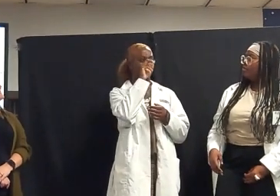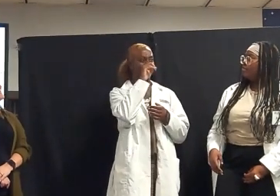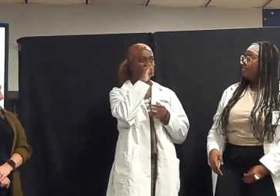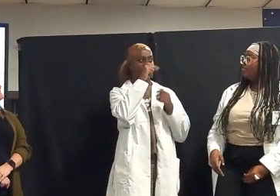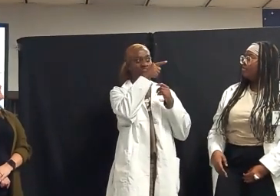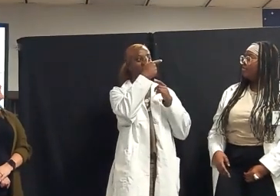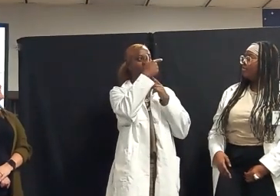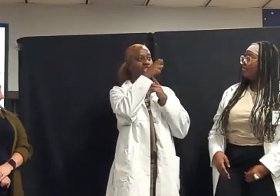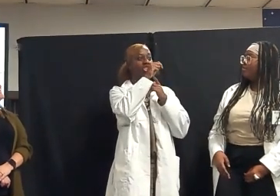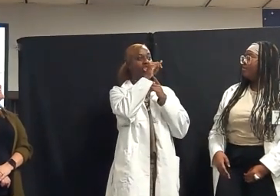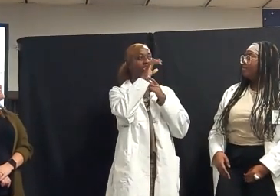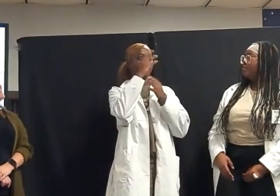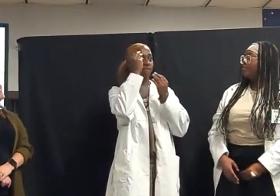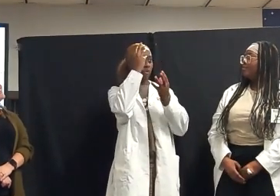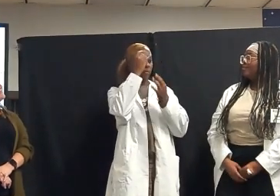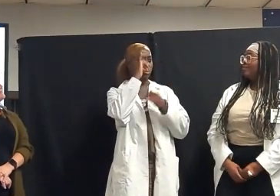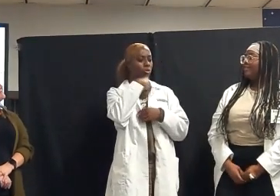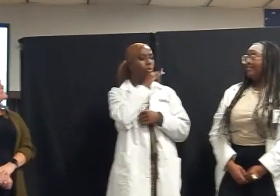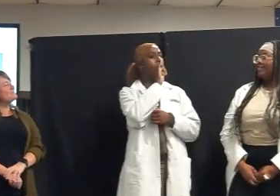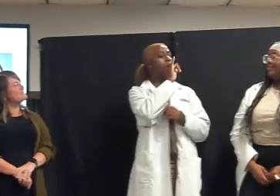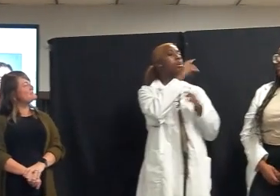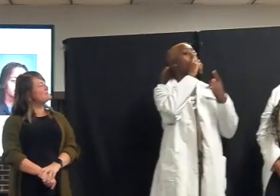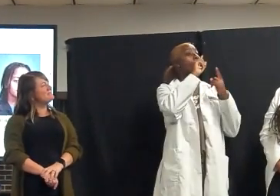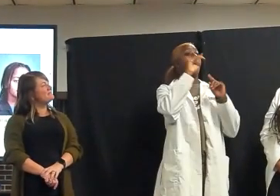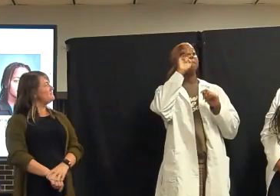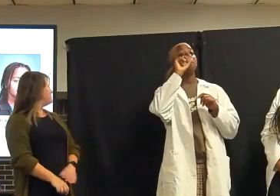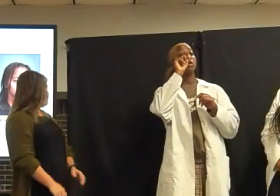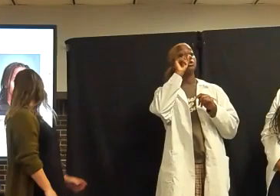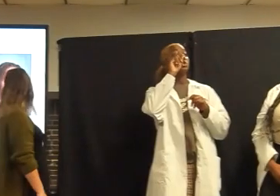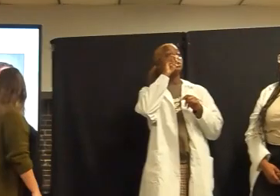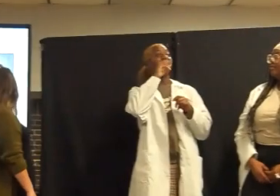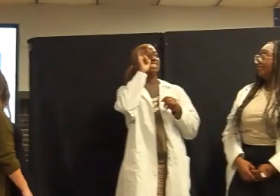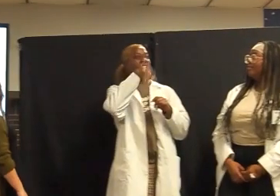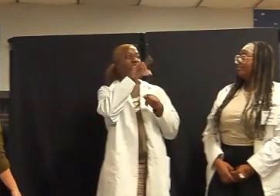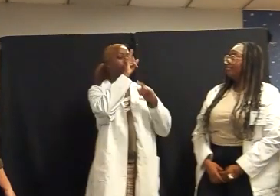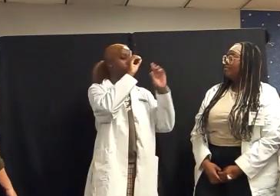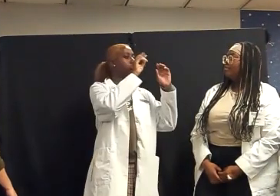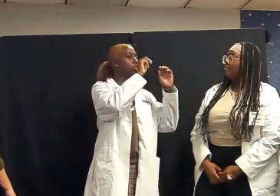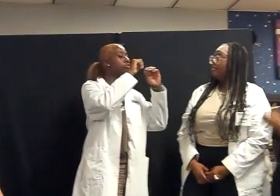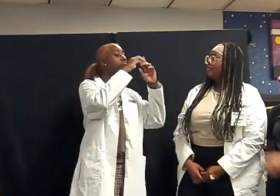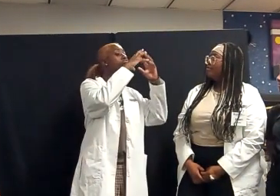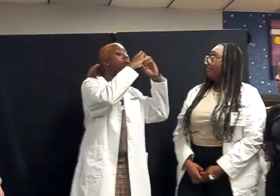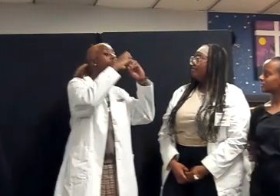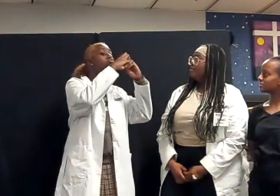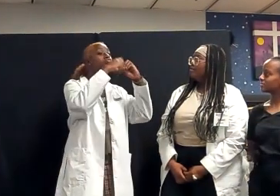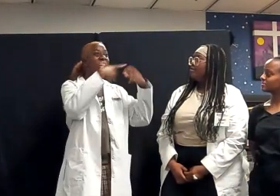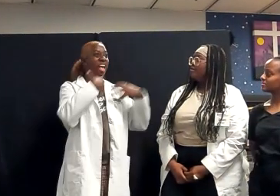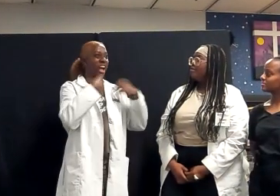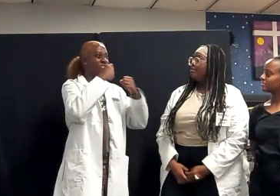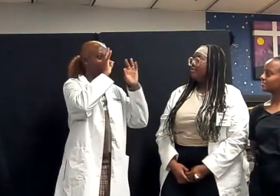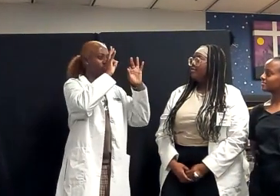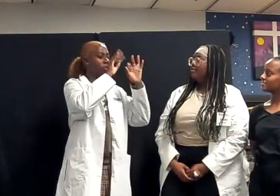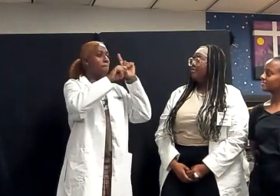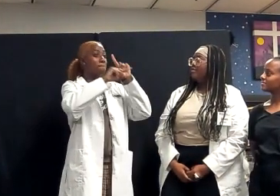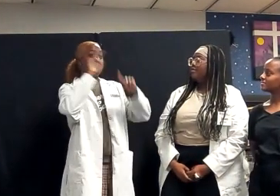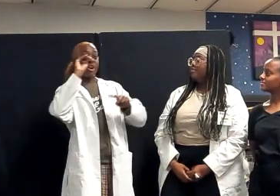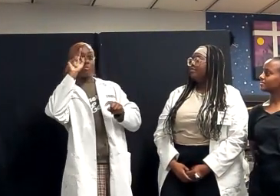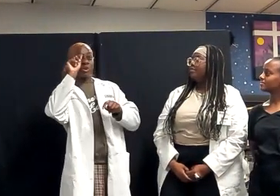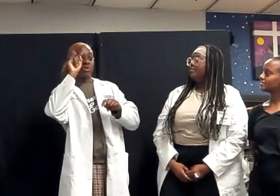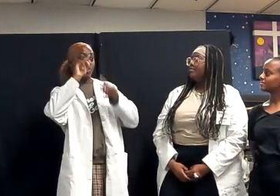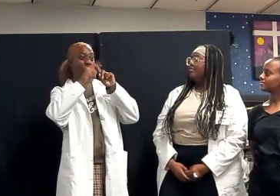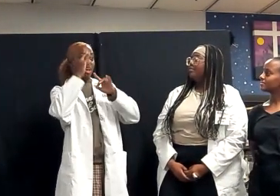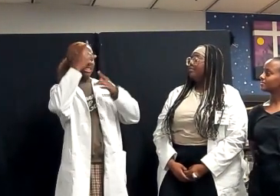about DNA patterns, and we learned about genetic information and mutations of